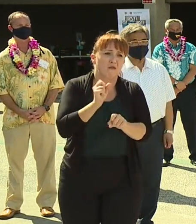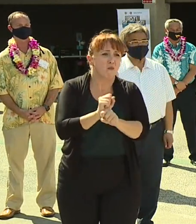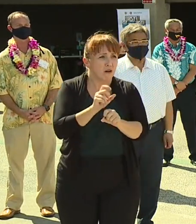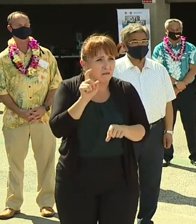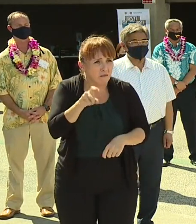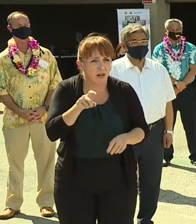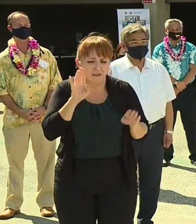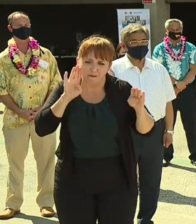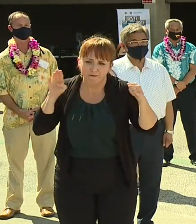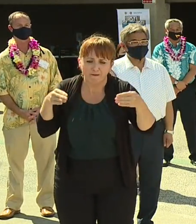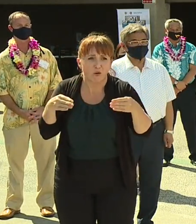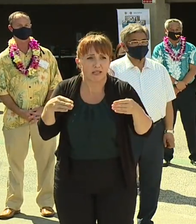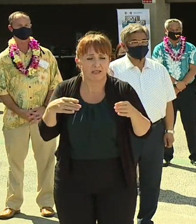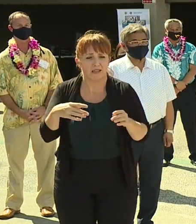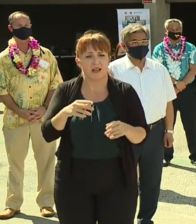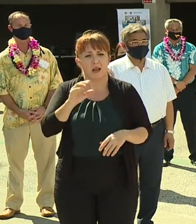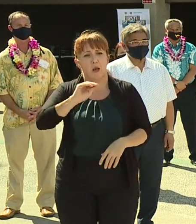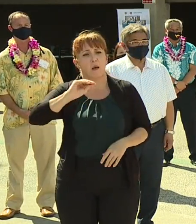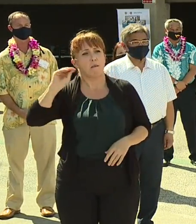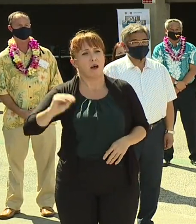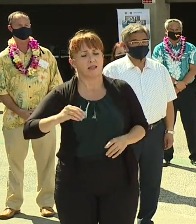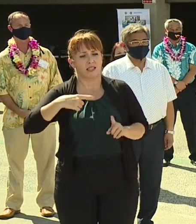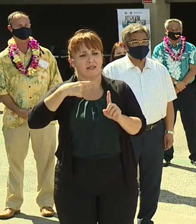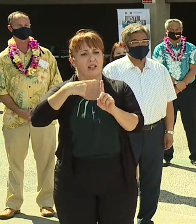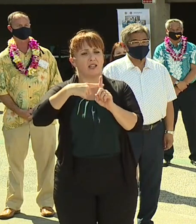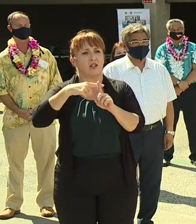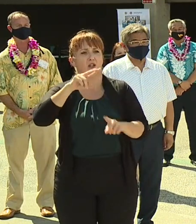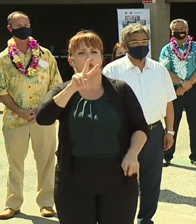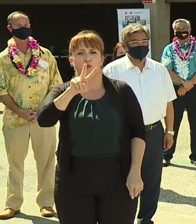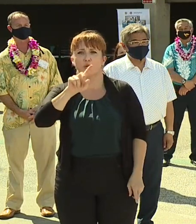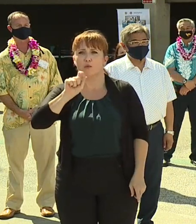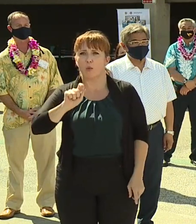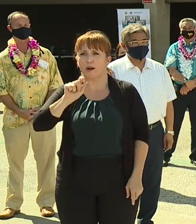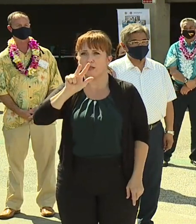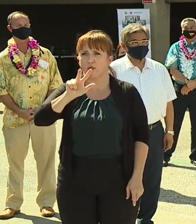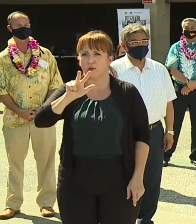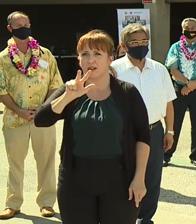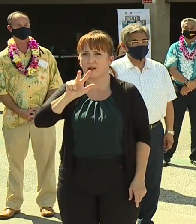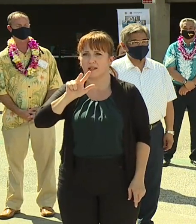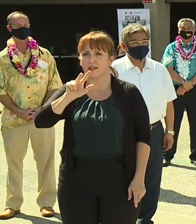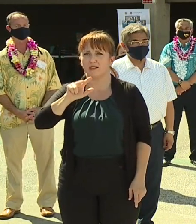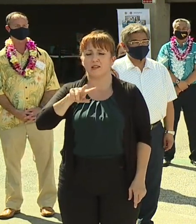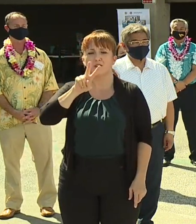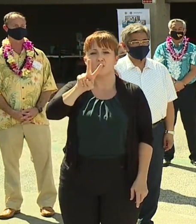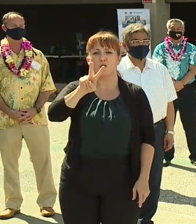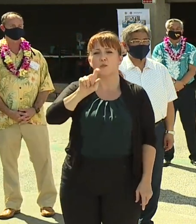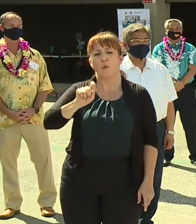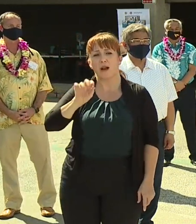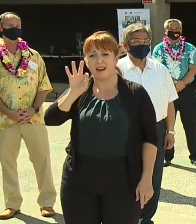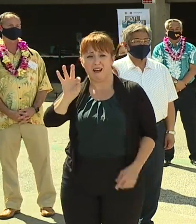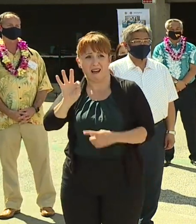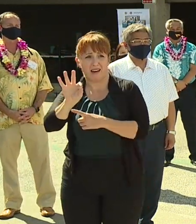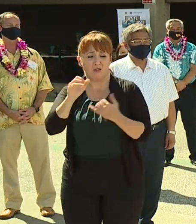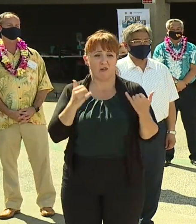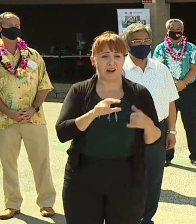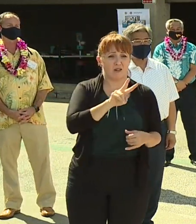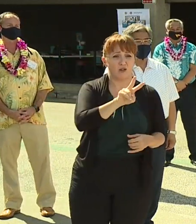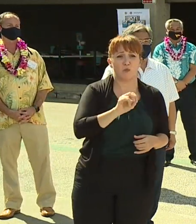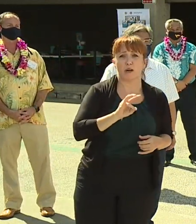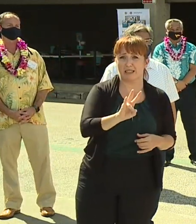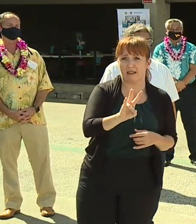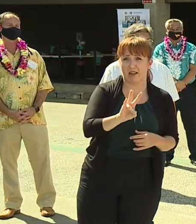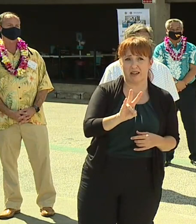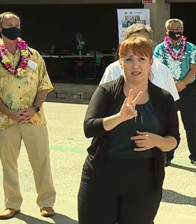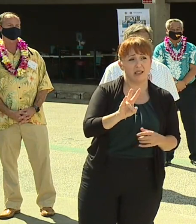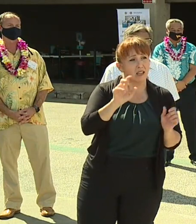at a positivity rate of 2.49 to go to tier three. And right now we're at 2.7. We